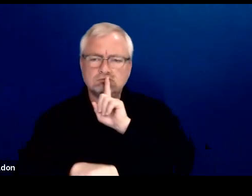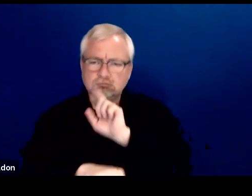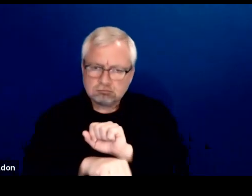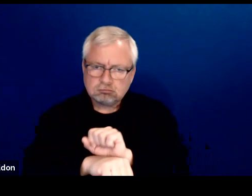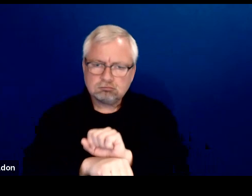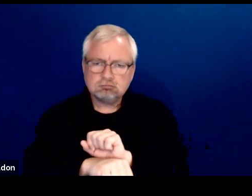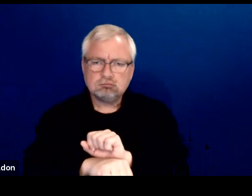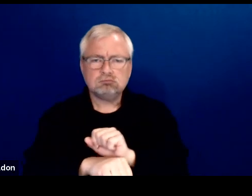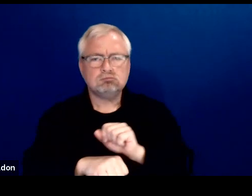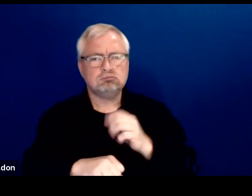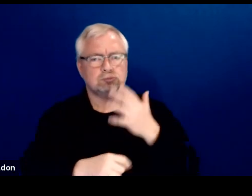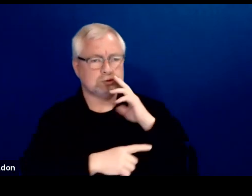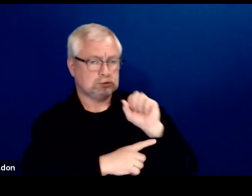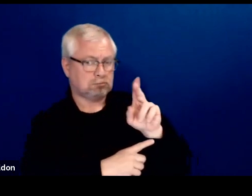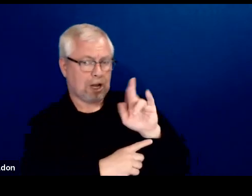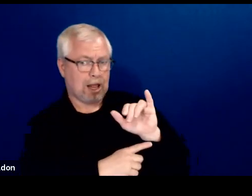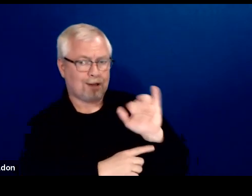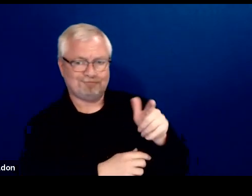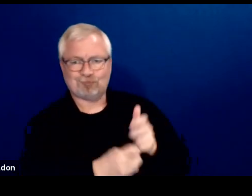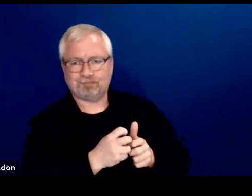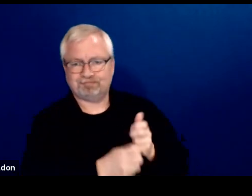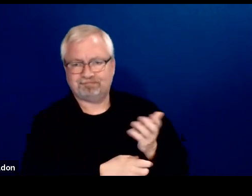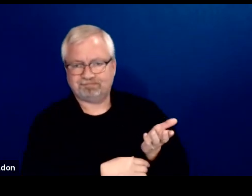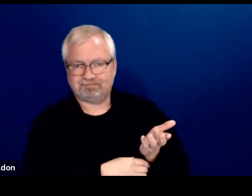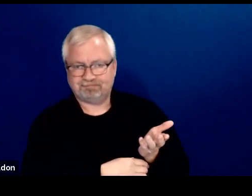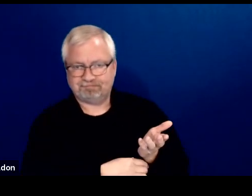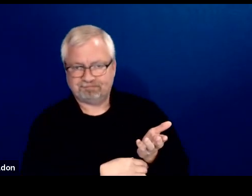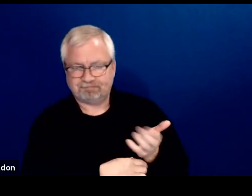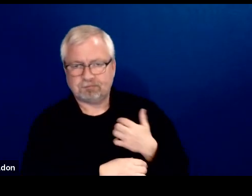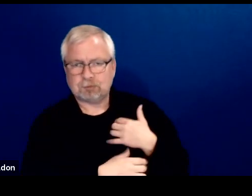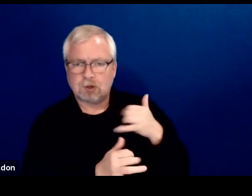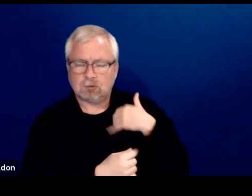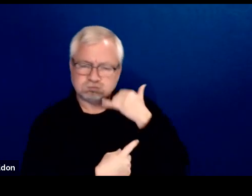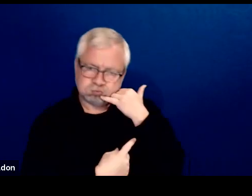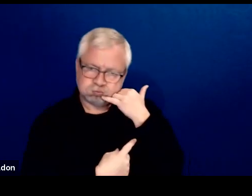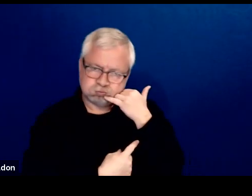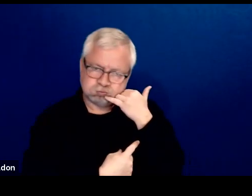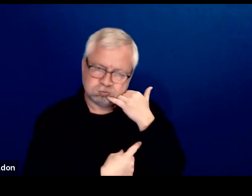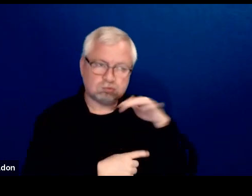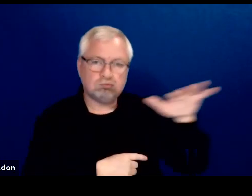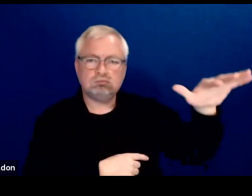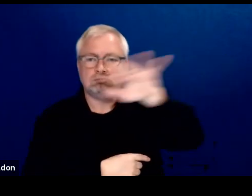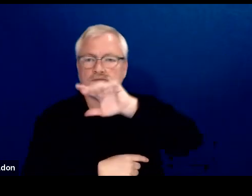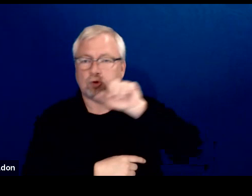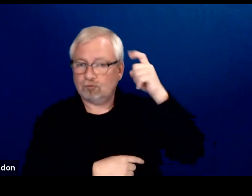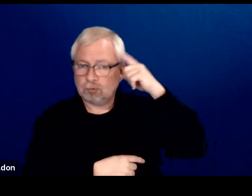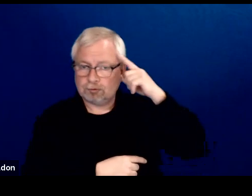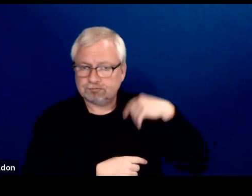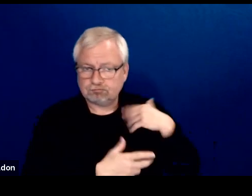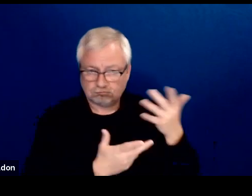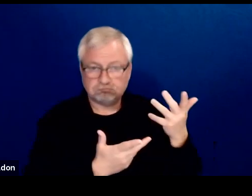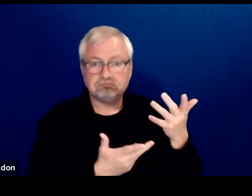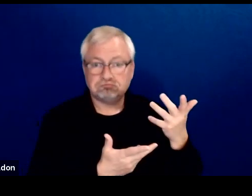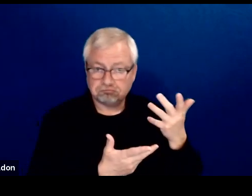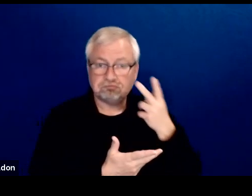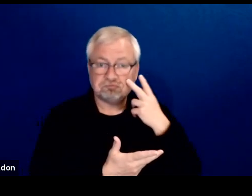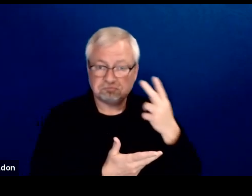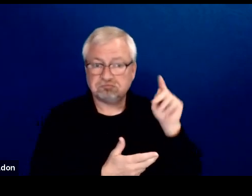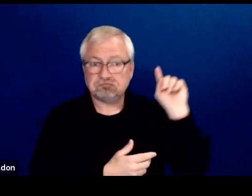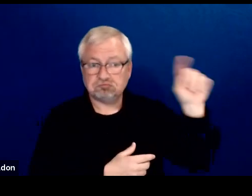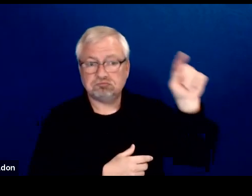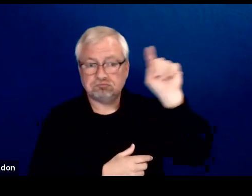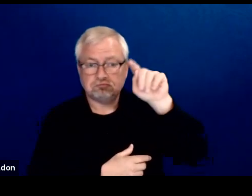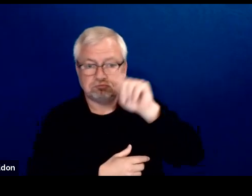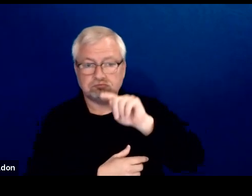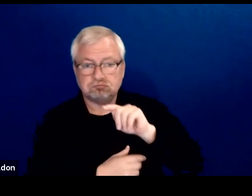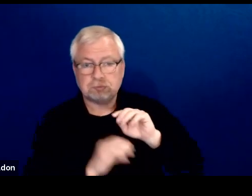away. On with governors today, and I just want to be clear. You heard that we received 15 of the kits. We have not yet, as